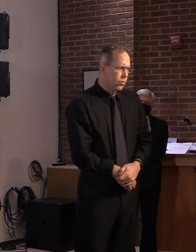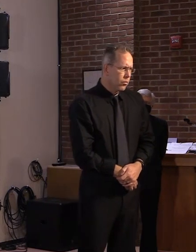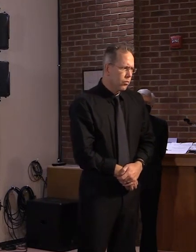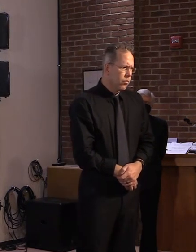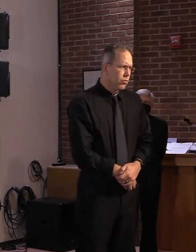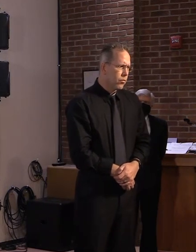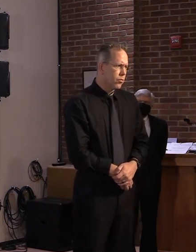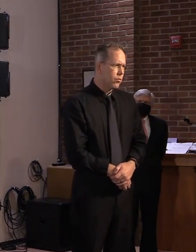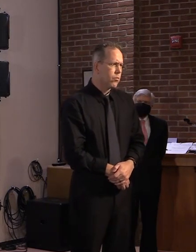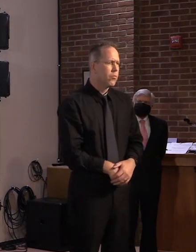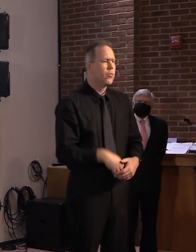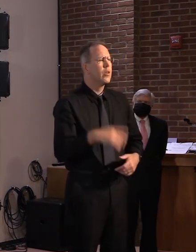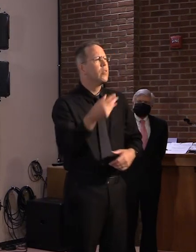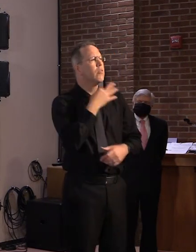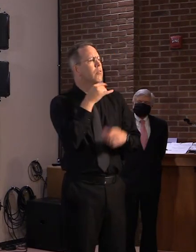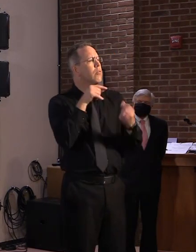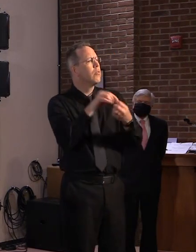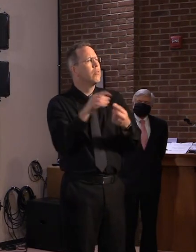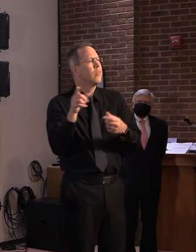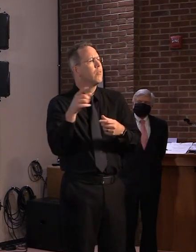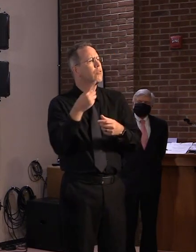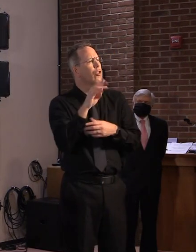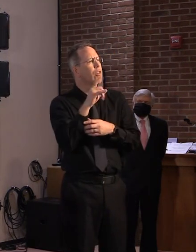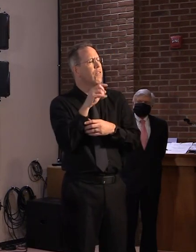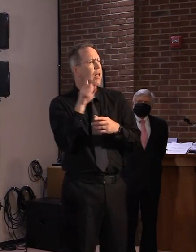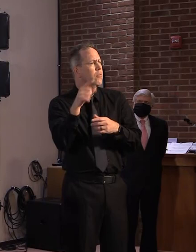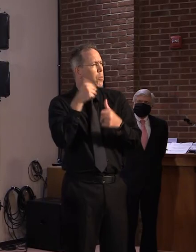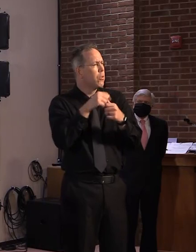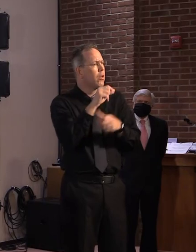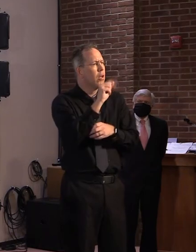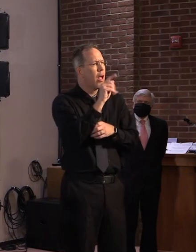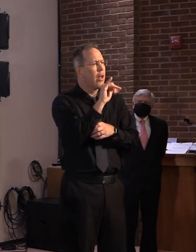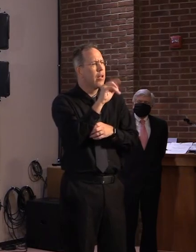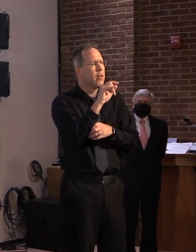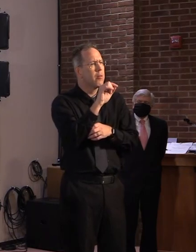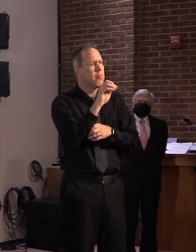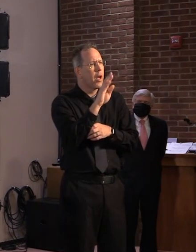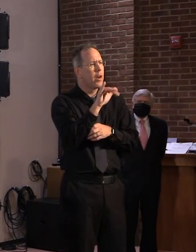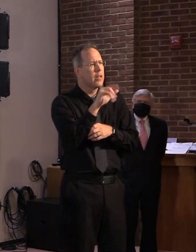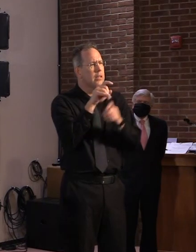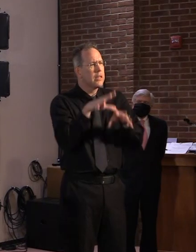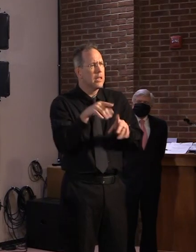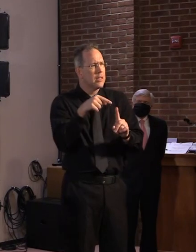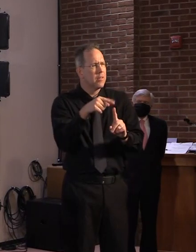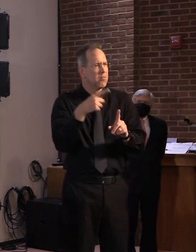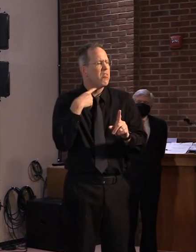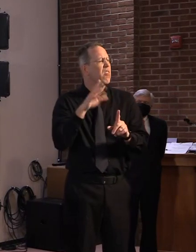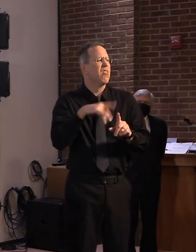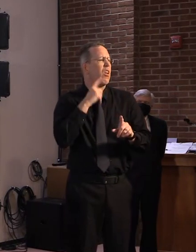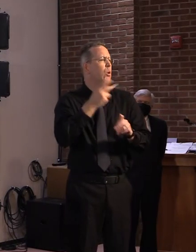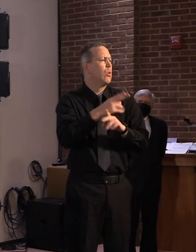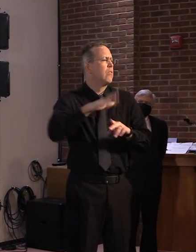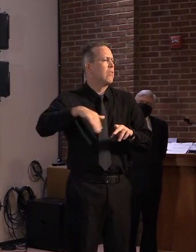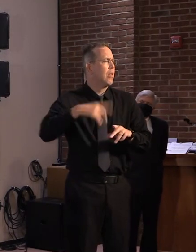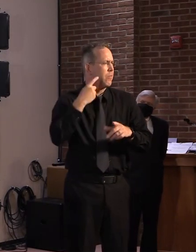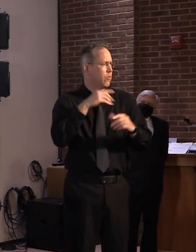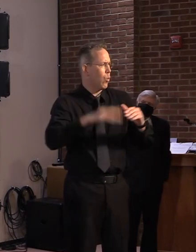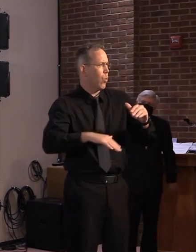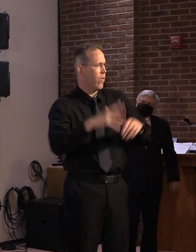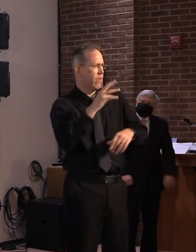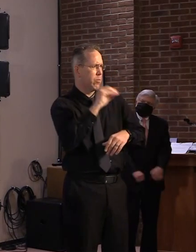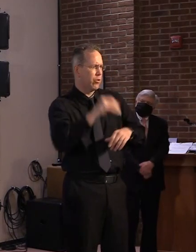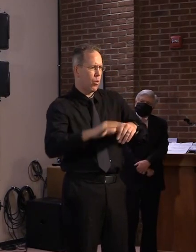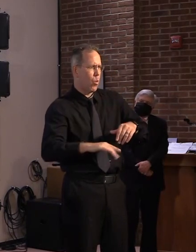It's a great question, and you framed it very well. I think one thing about Winooski that we need to keep in mind is